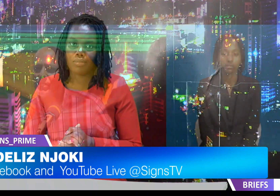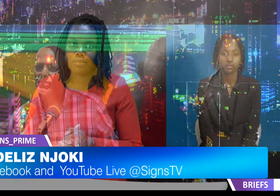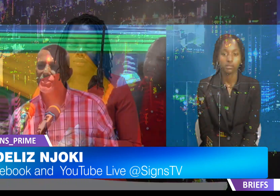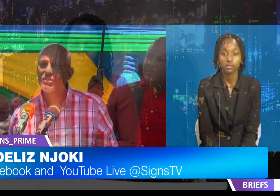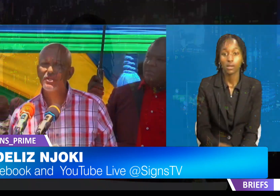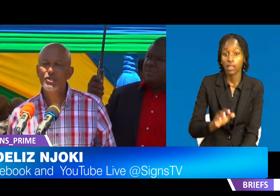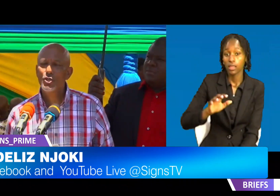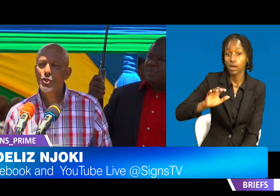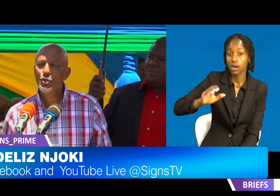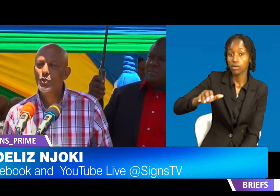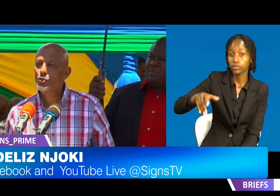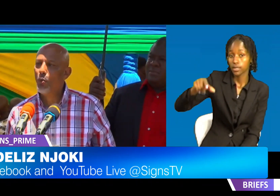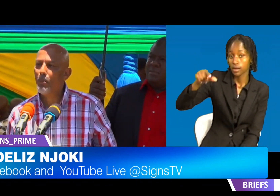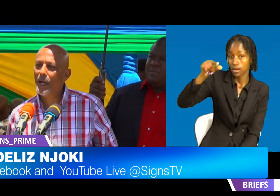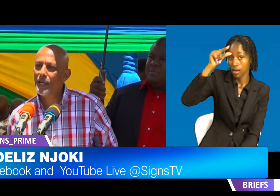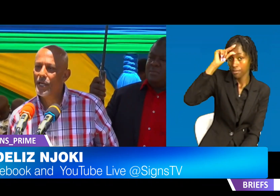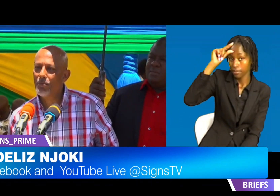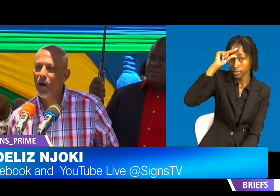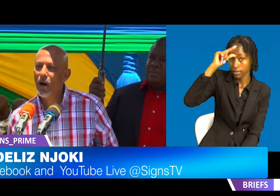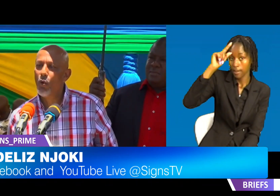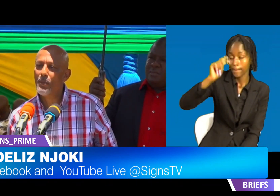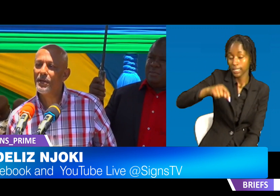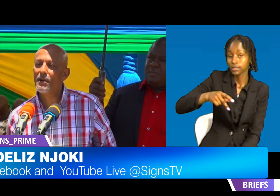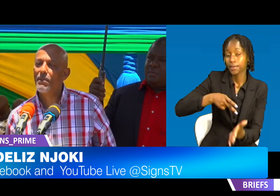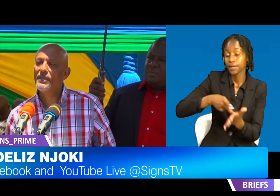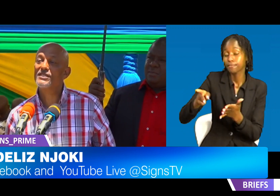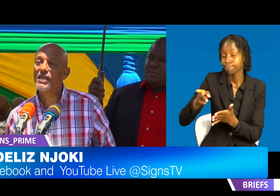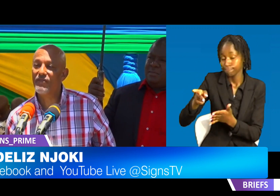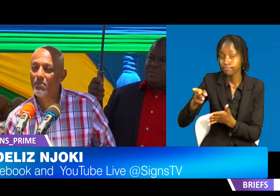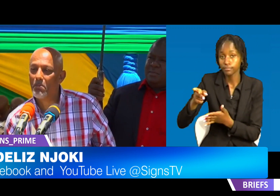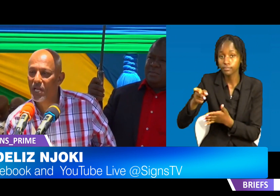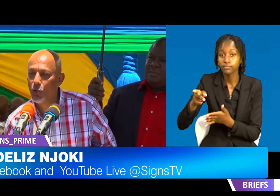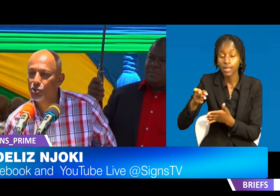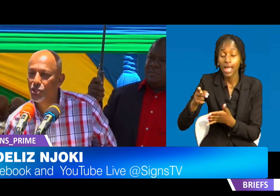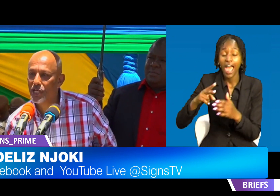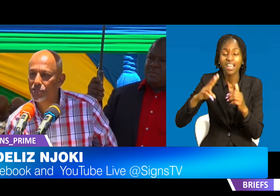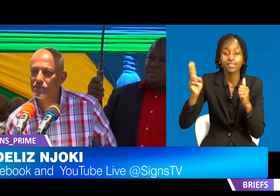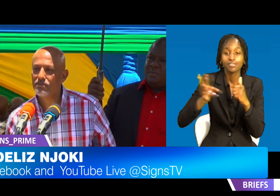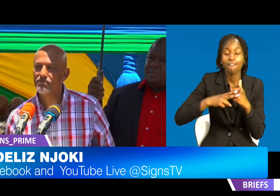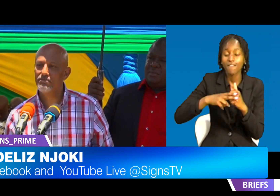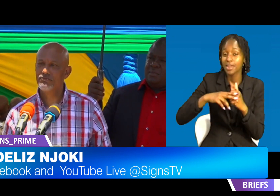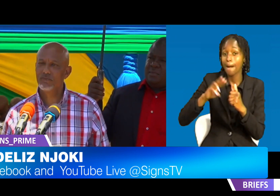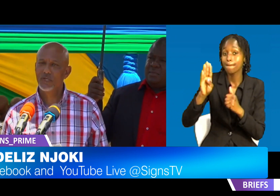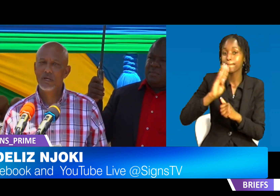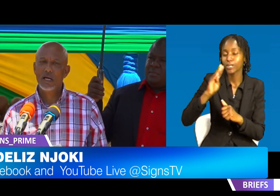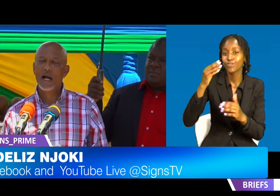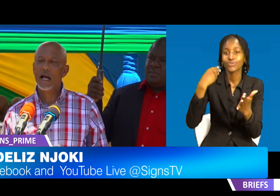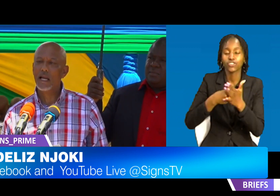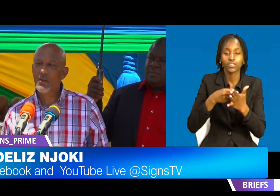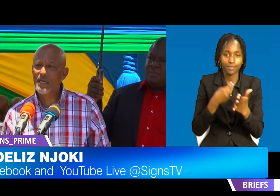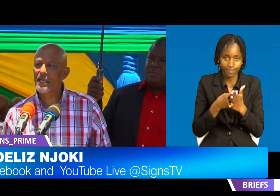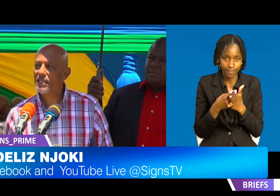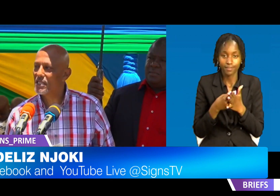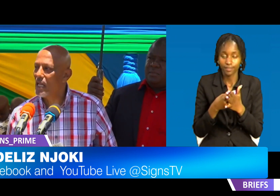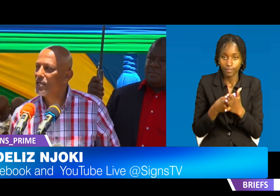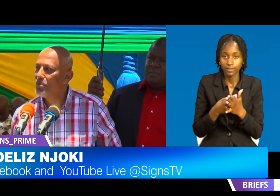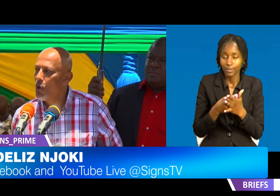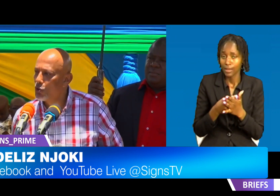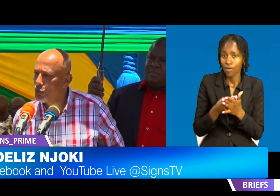Government to pay him a whopping 7 billion shillings, claiming that this land belongs to